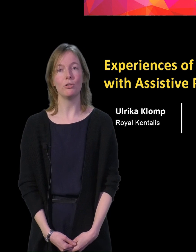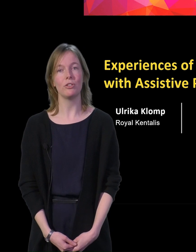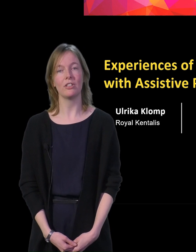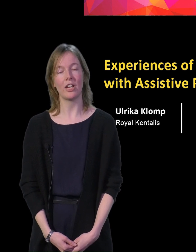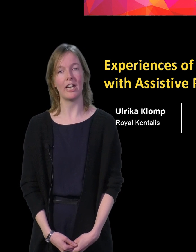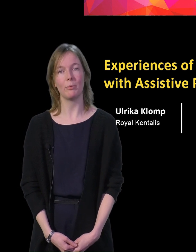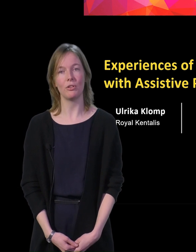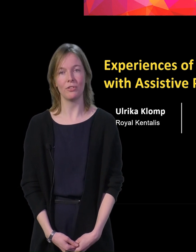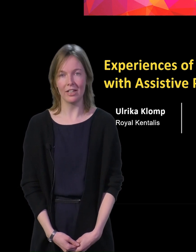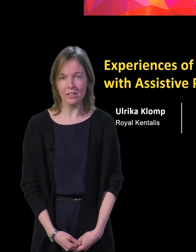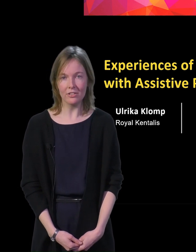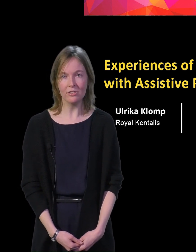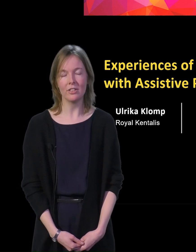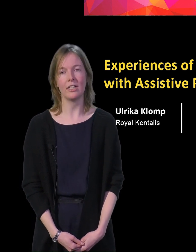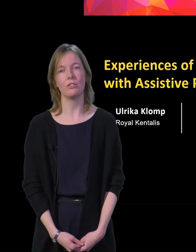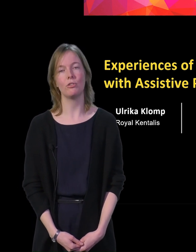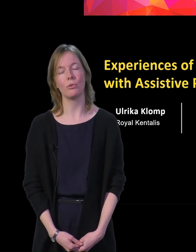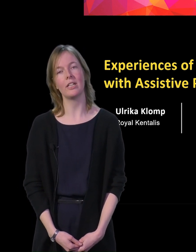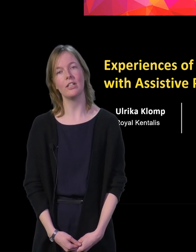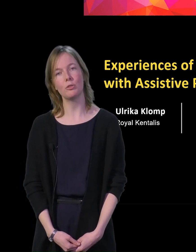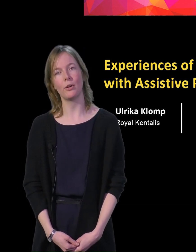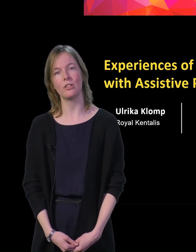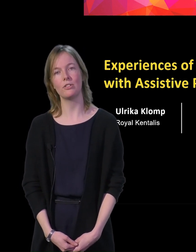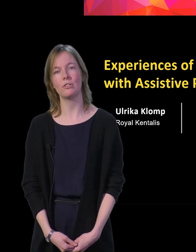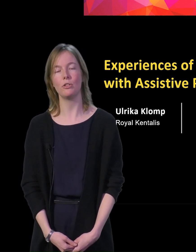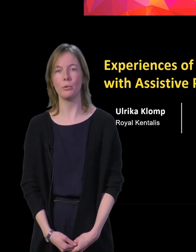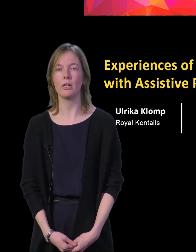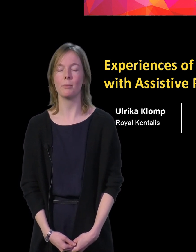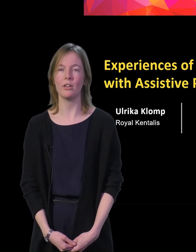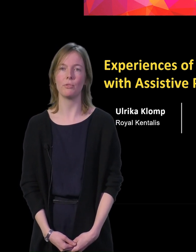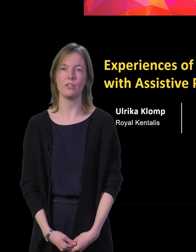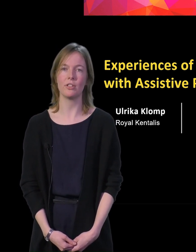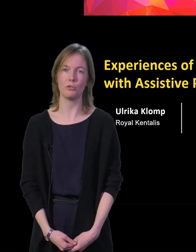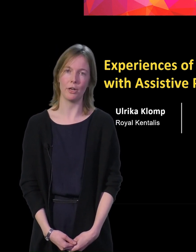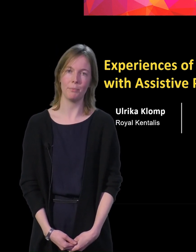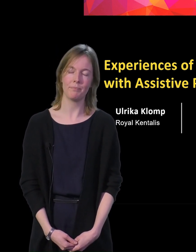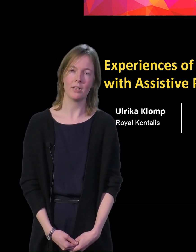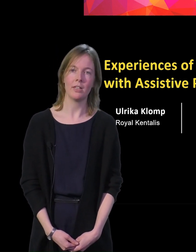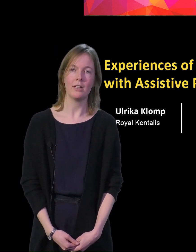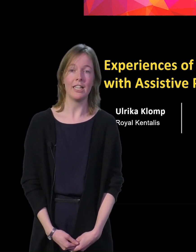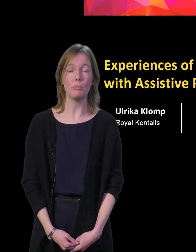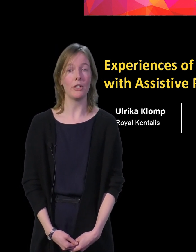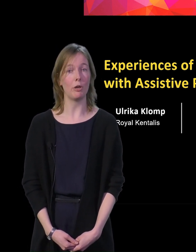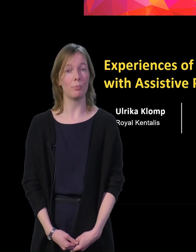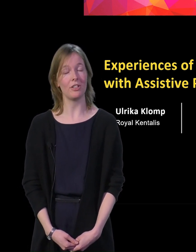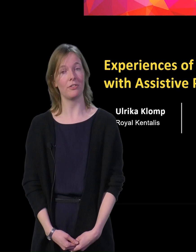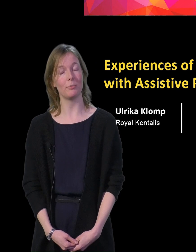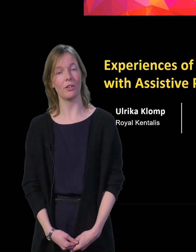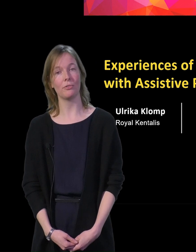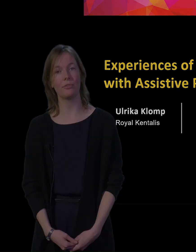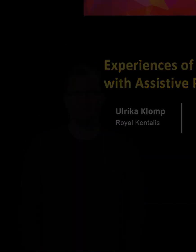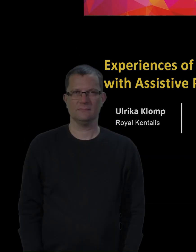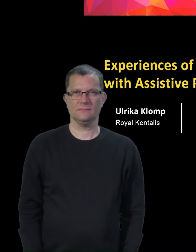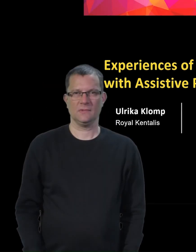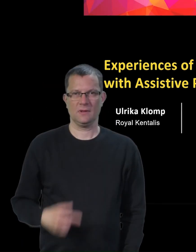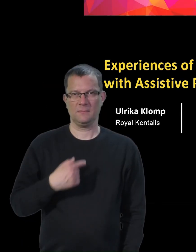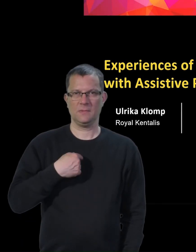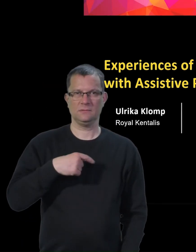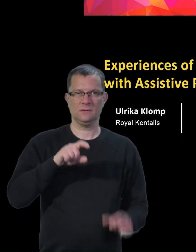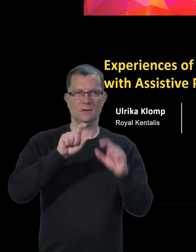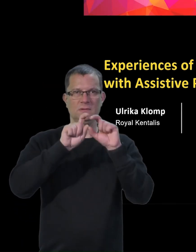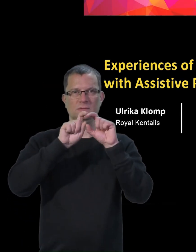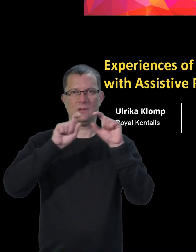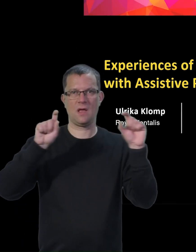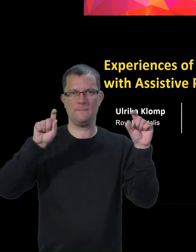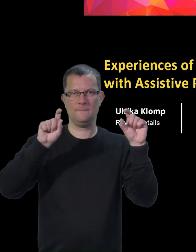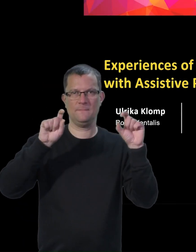He'll be using sign language of the Netherlands and during his parts you'll hear my voice as well. He will now present himself.